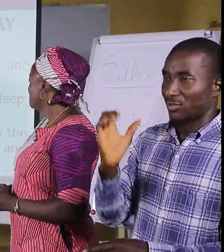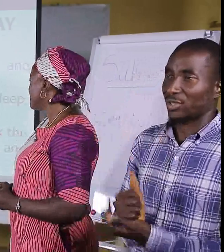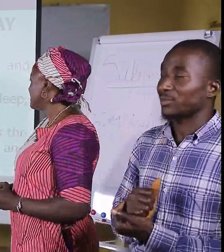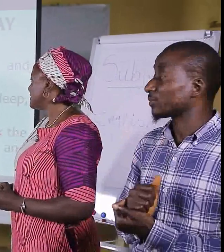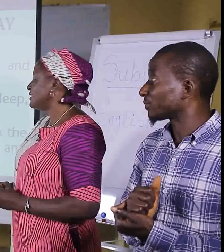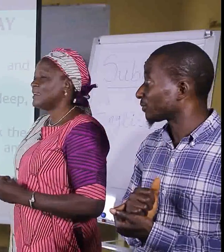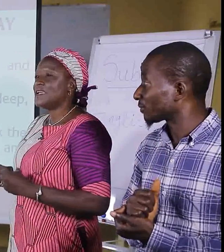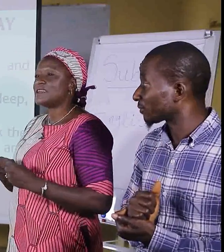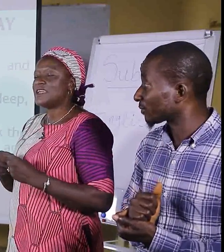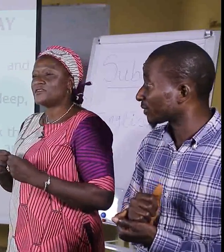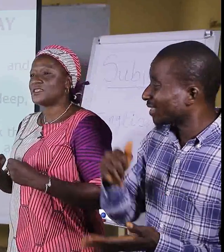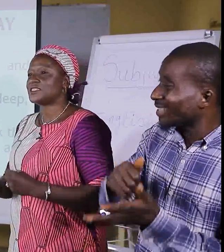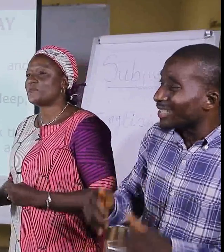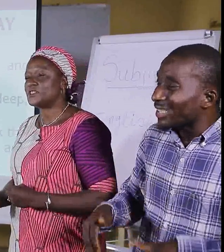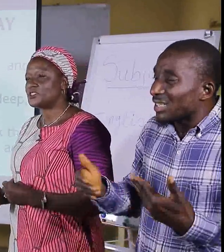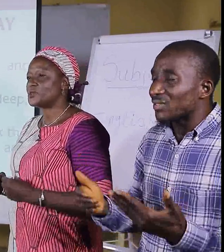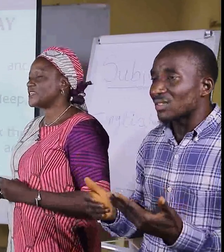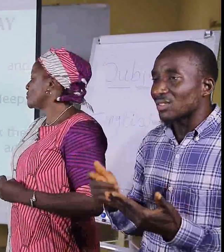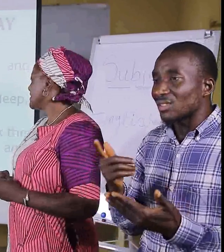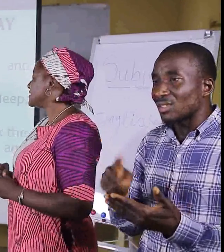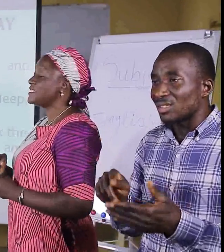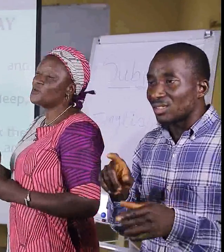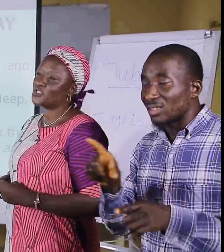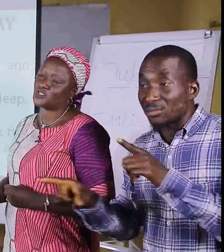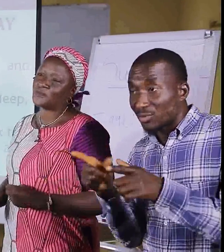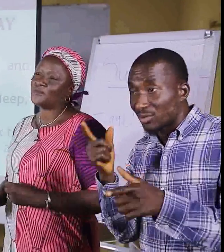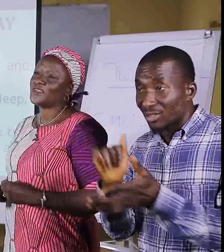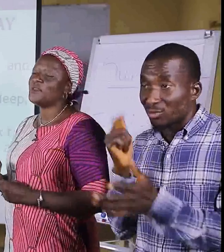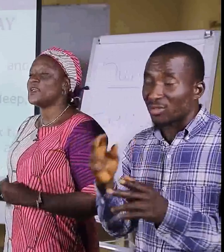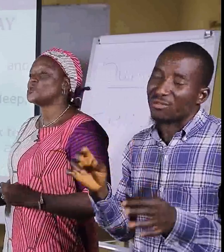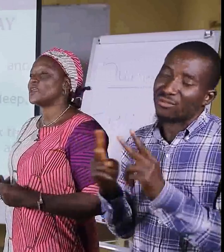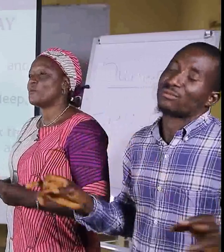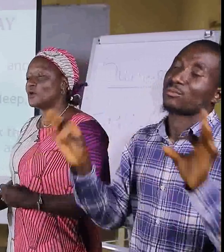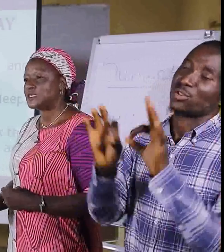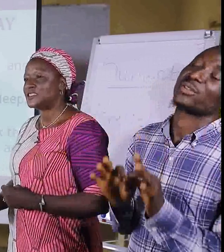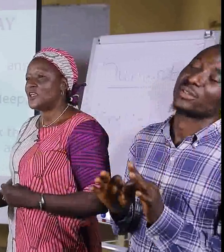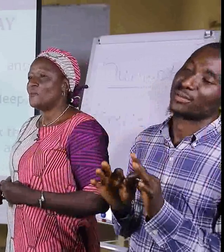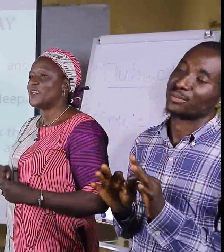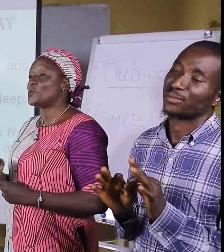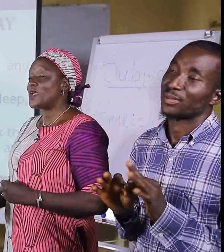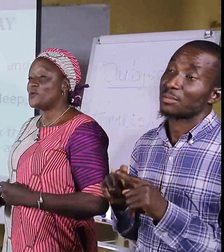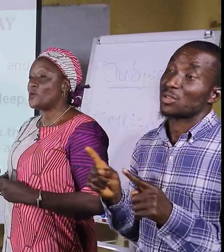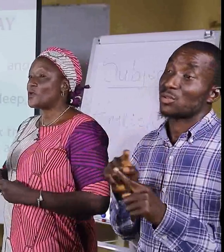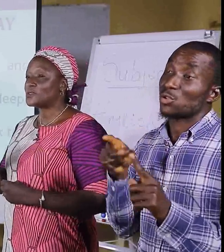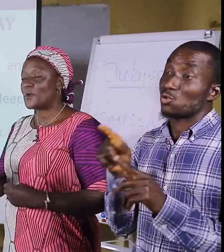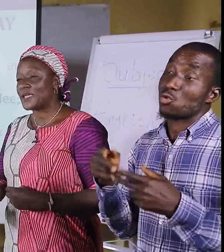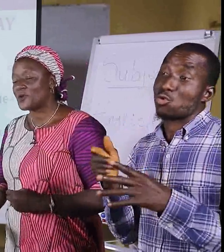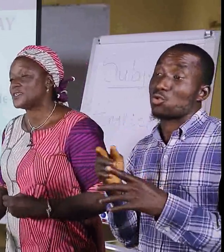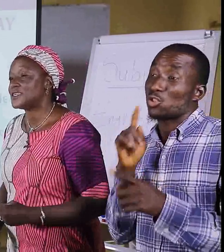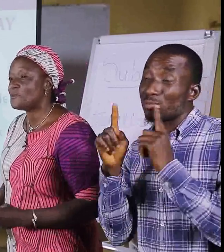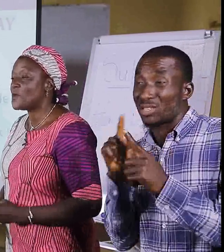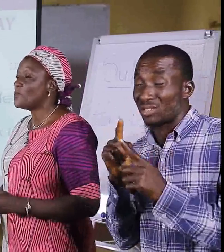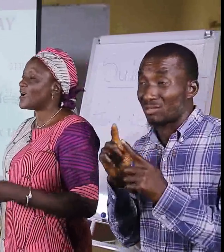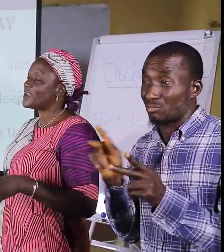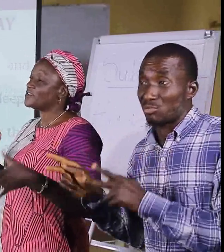you're confident. It gives the interpretation that you are distinguished. It means you are important. But when you go speaking